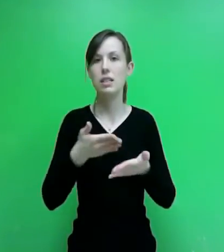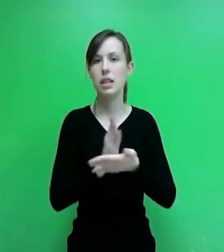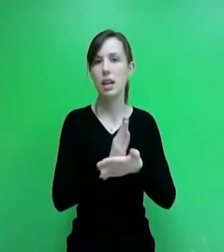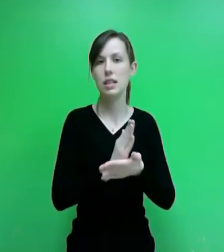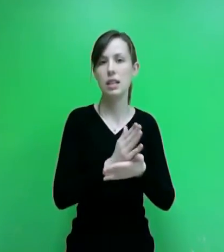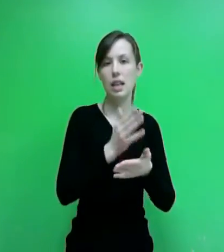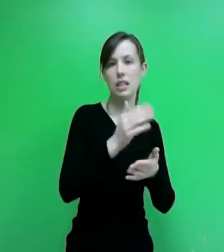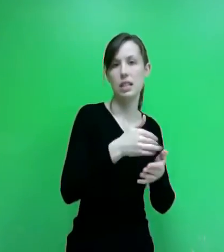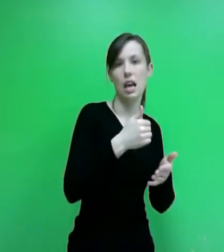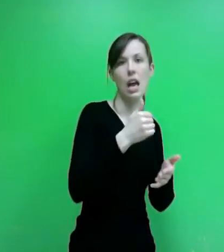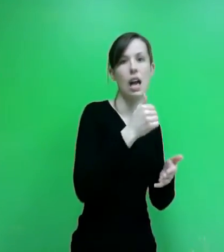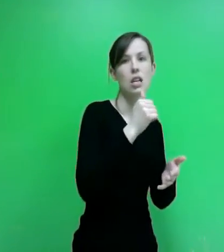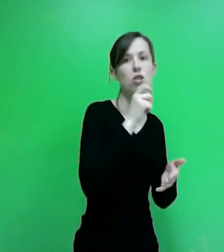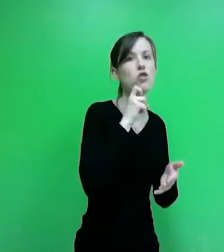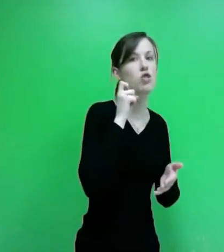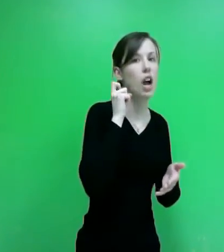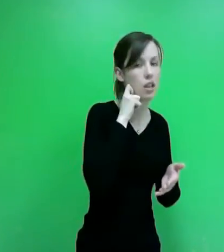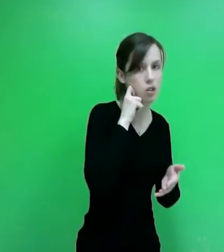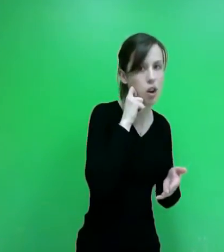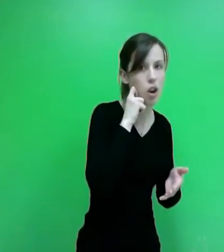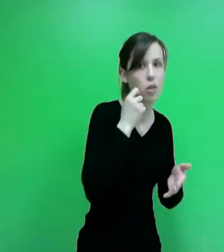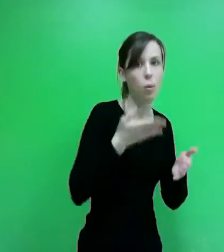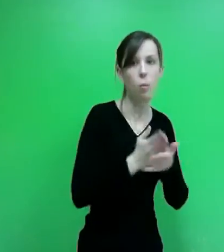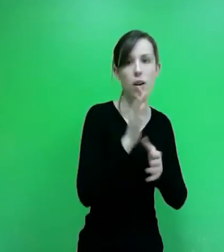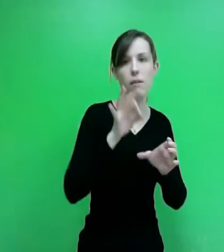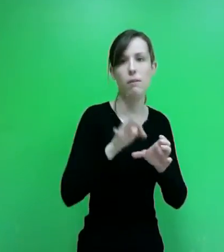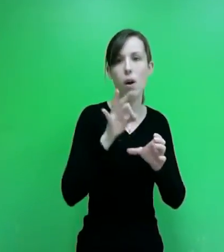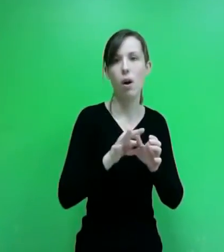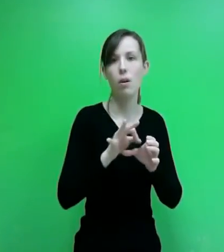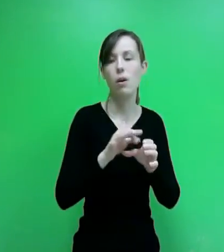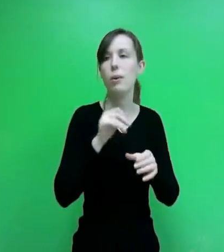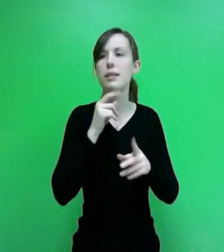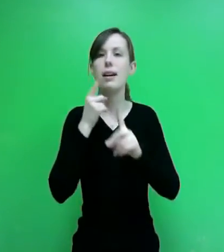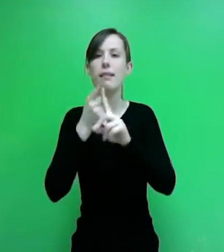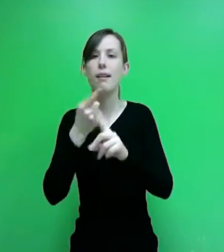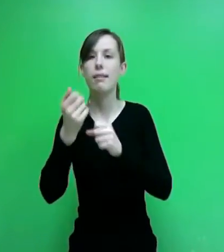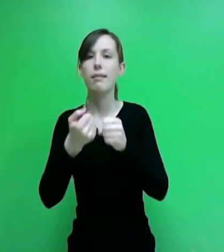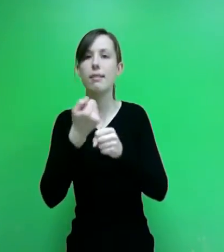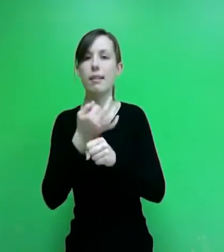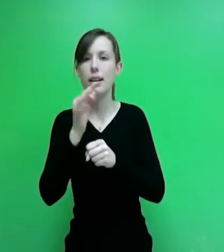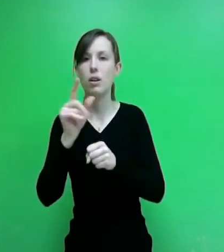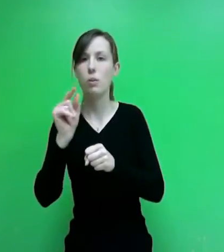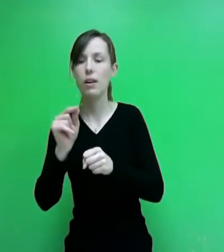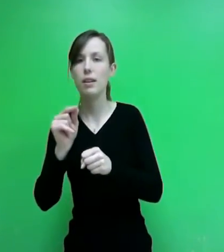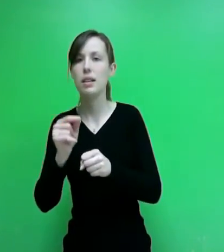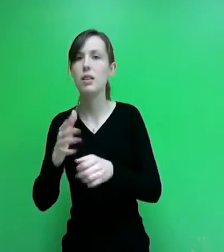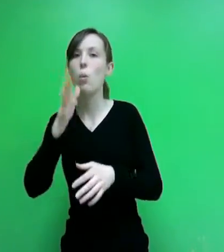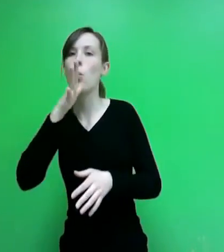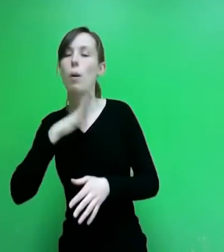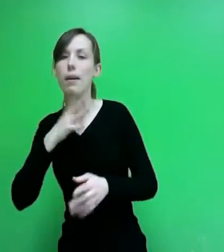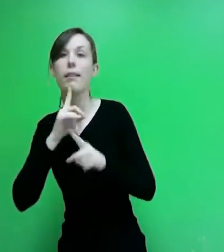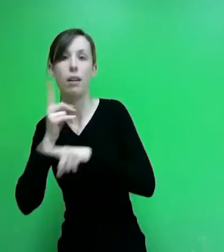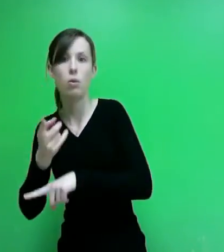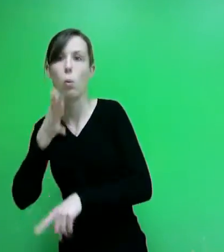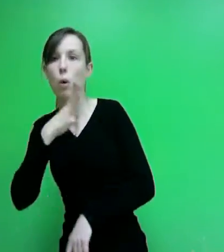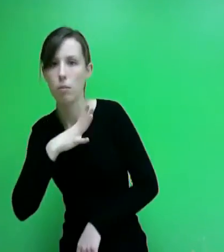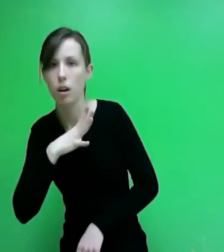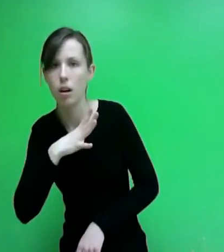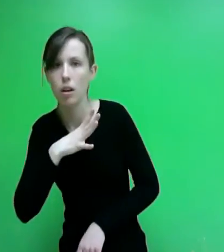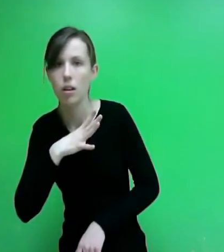that women is the answer to 13. Women were allowed to vote in this country, and this is called the suffrage movement.